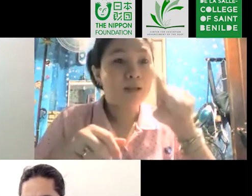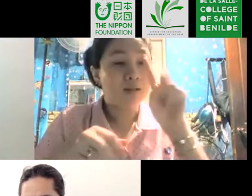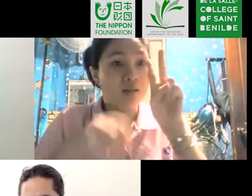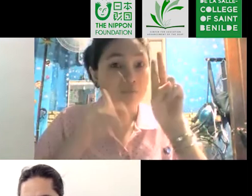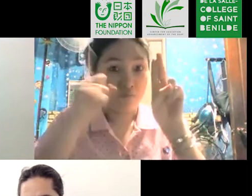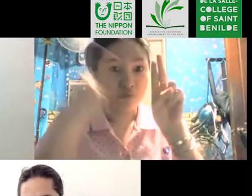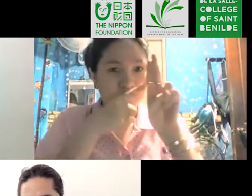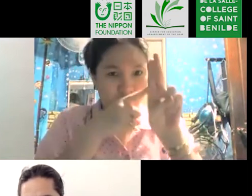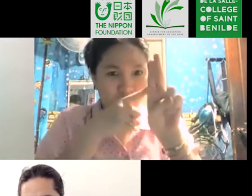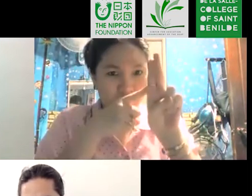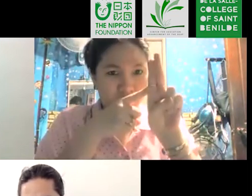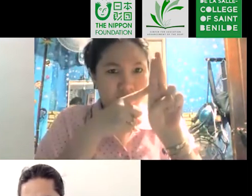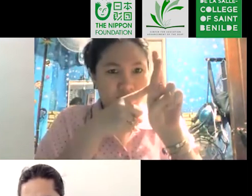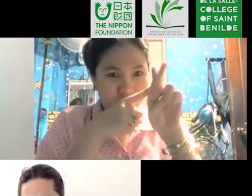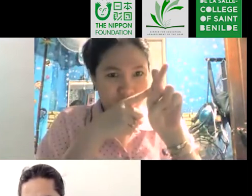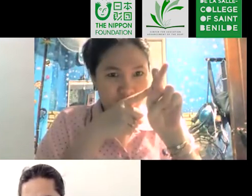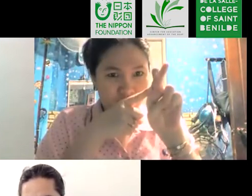But what about